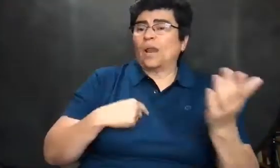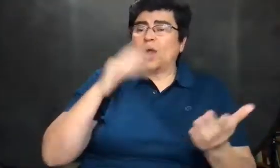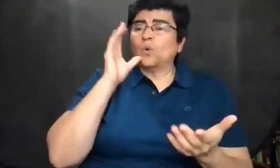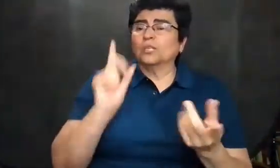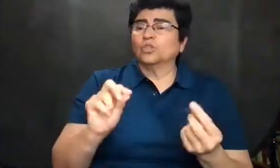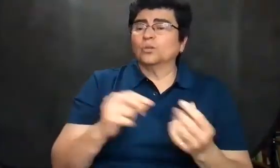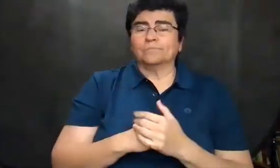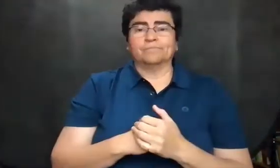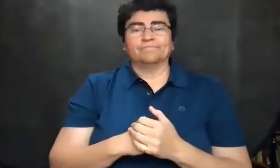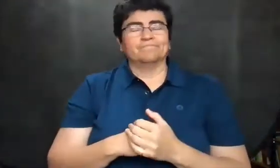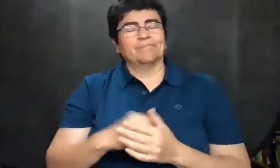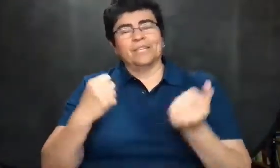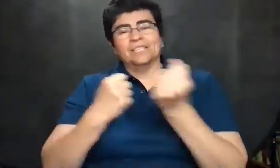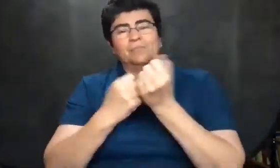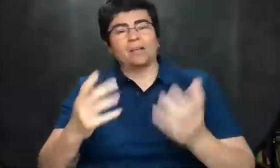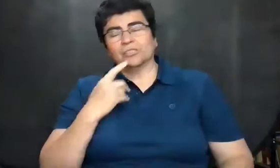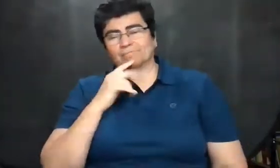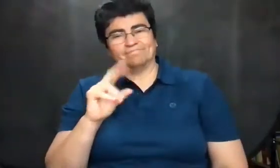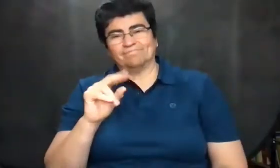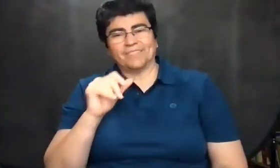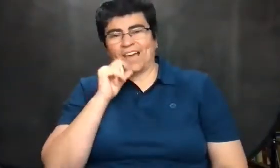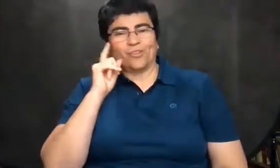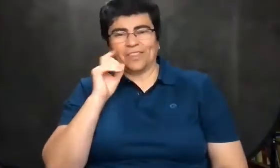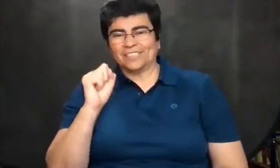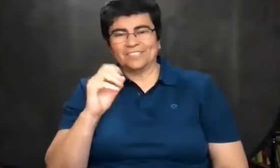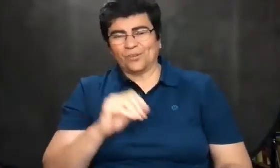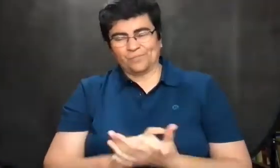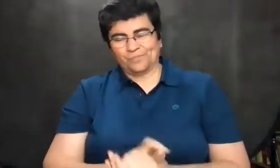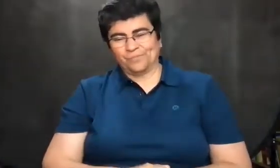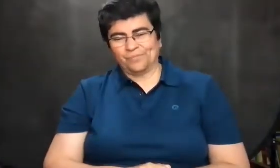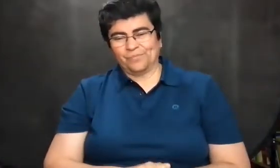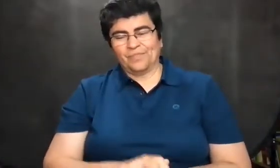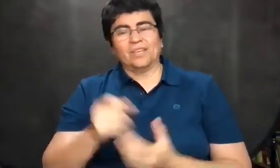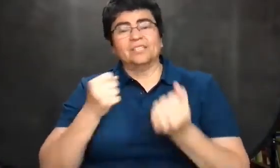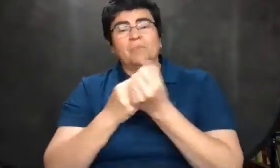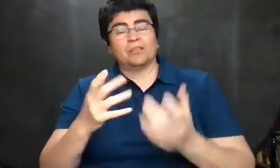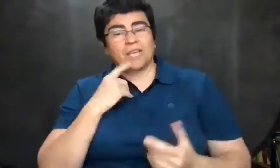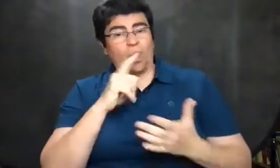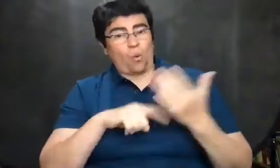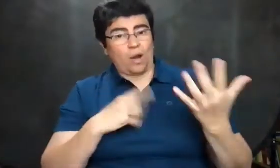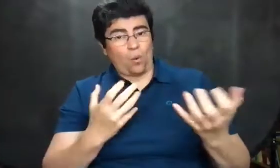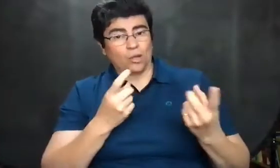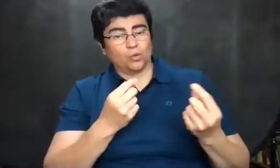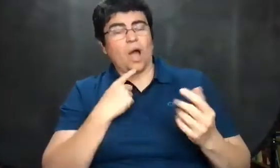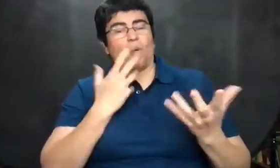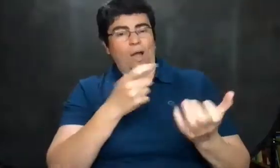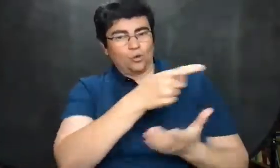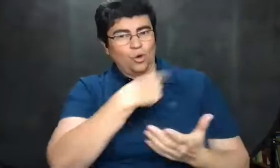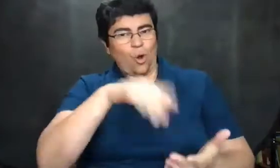well, I don't think so. She said, I don't think so. She said, what I want you to do is I want you to go home and write a letter to him. I